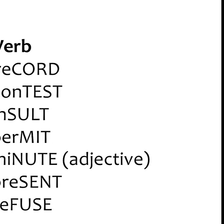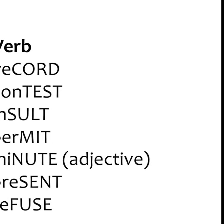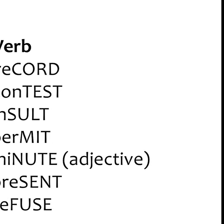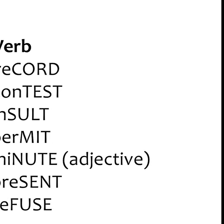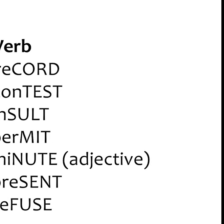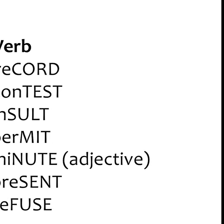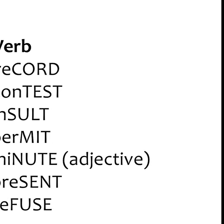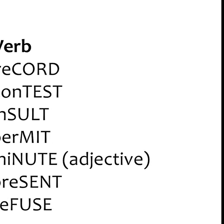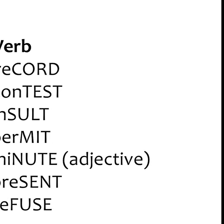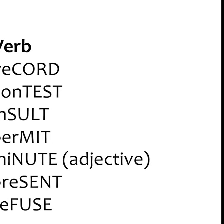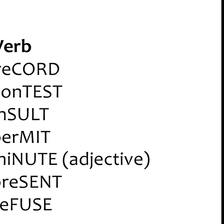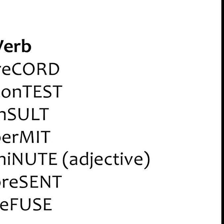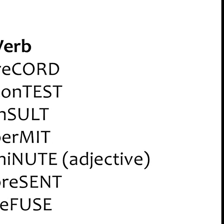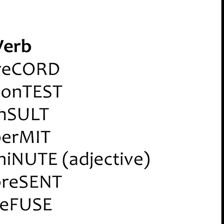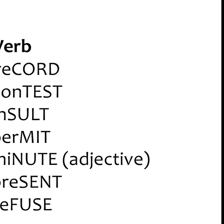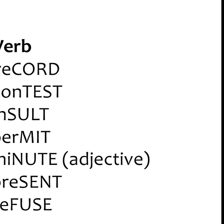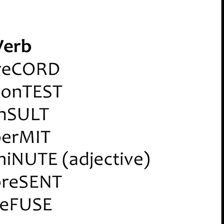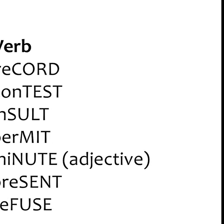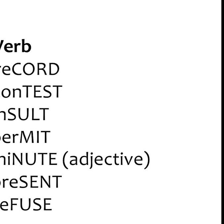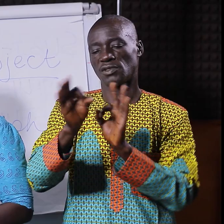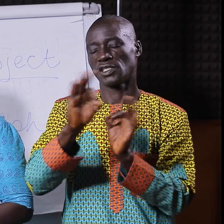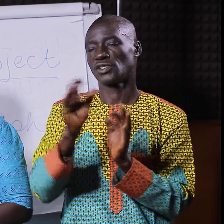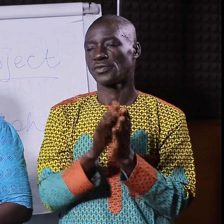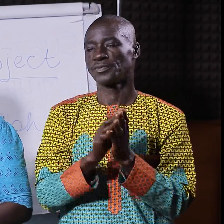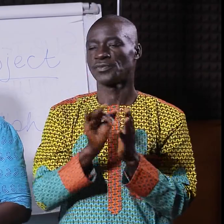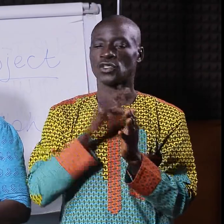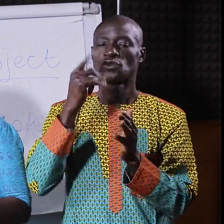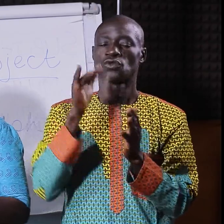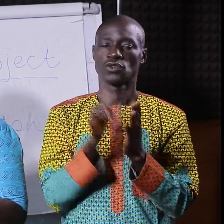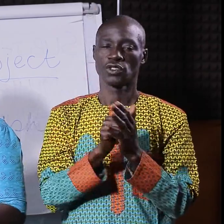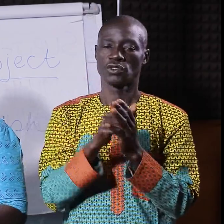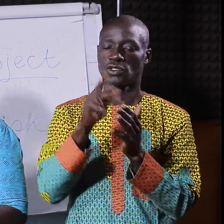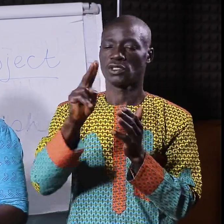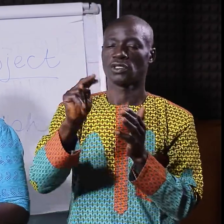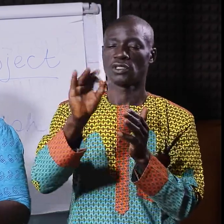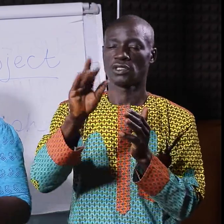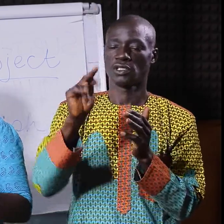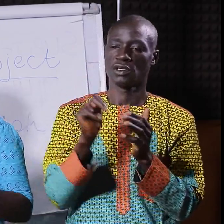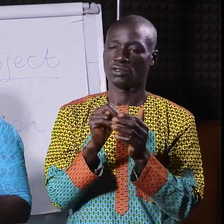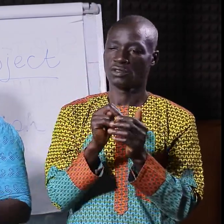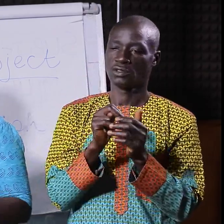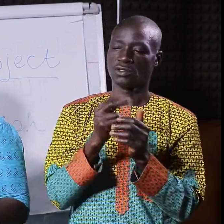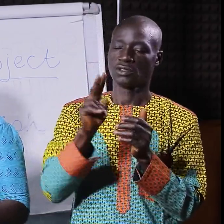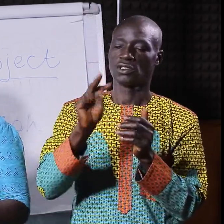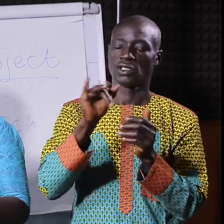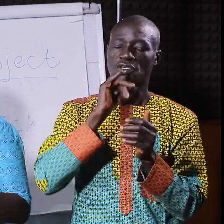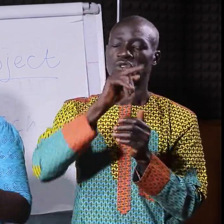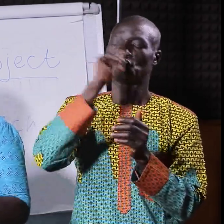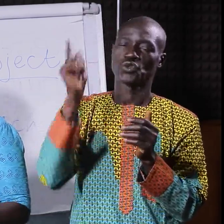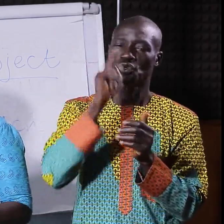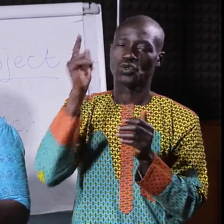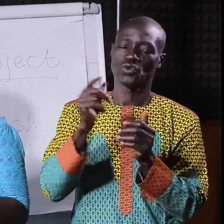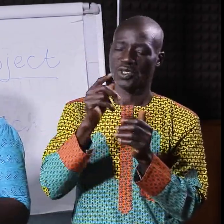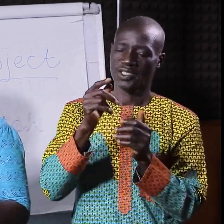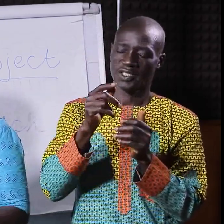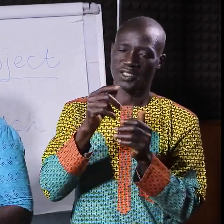verbs. Remember in the explanation, I said the noun is always